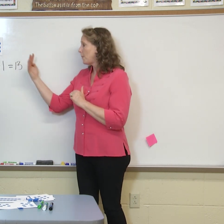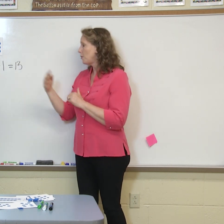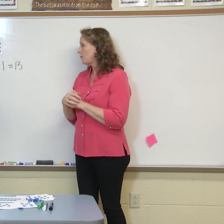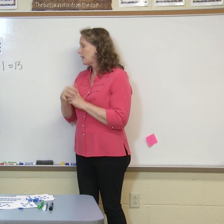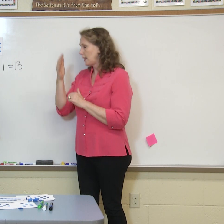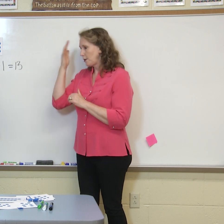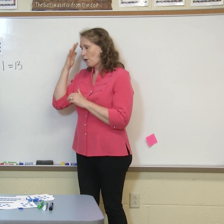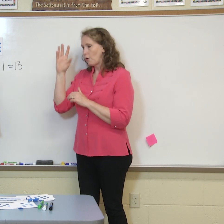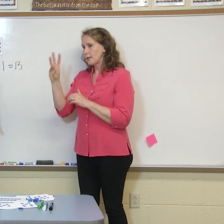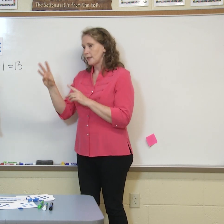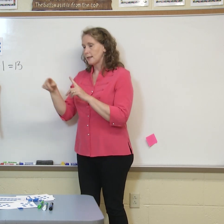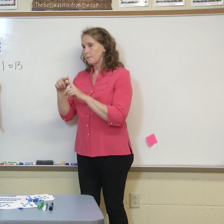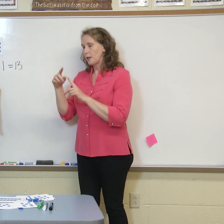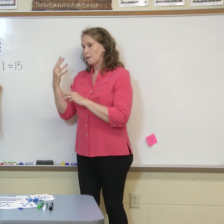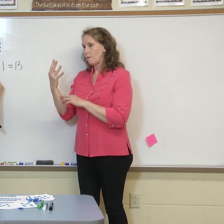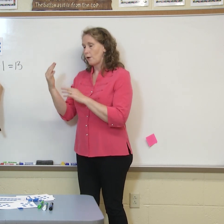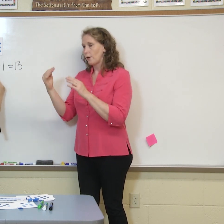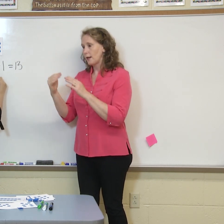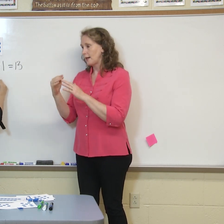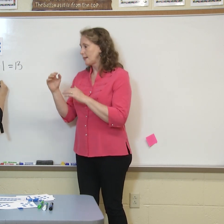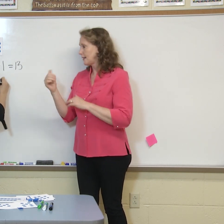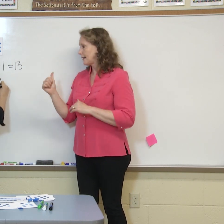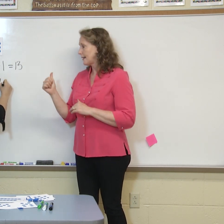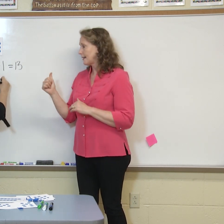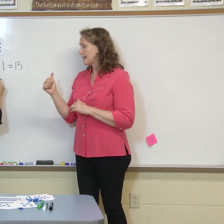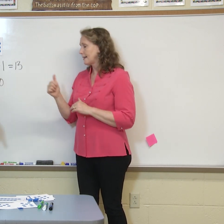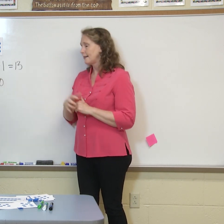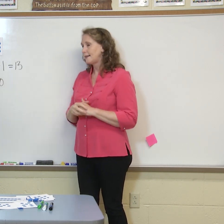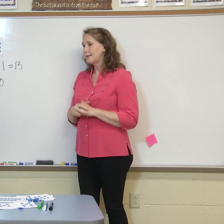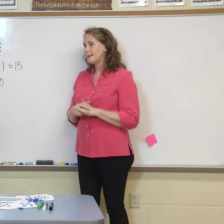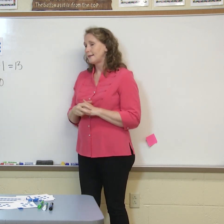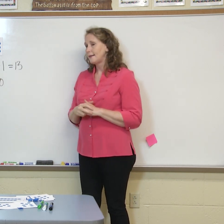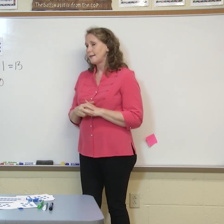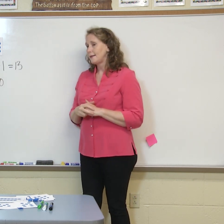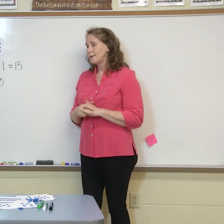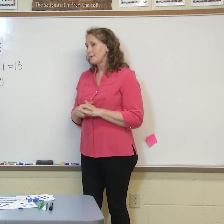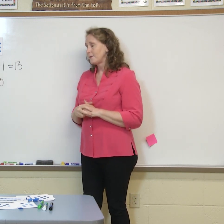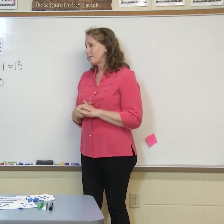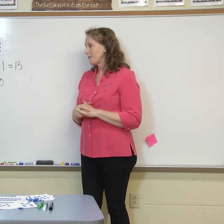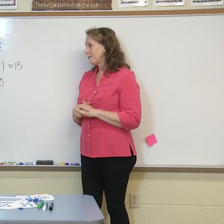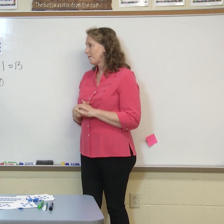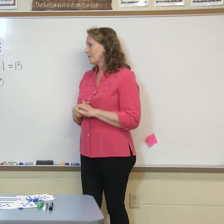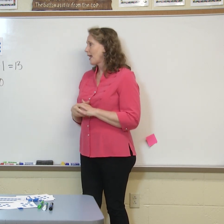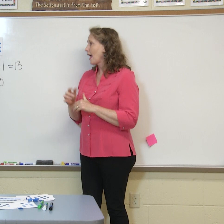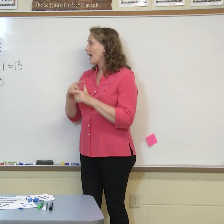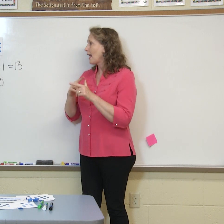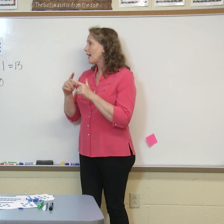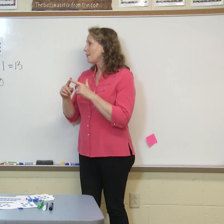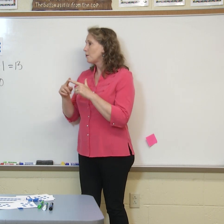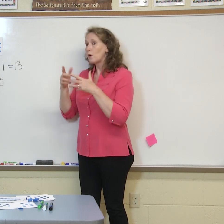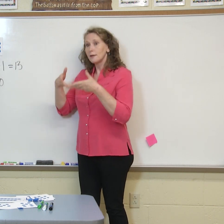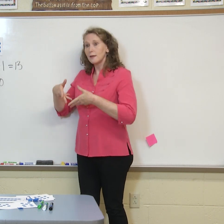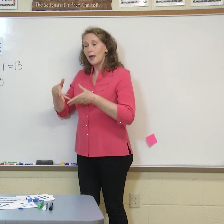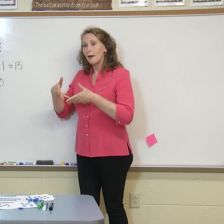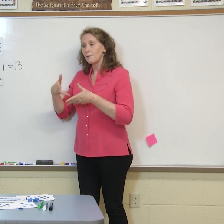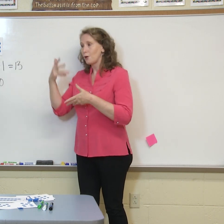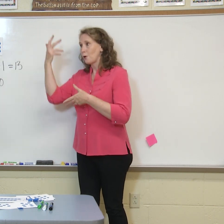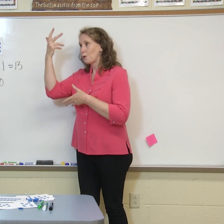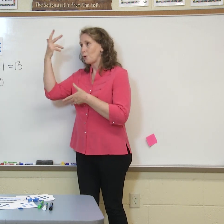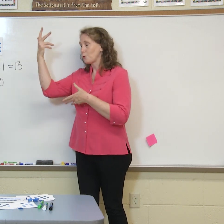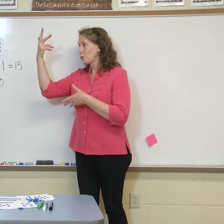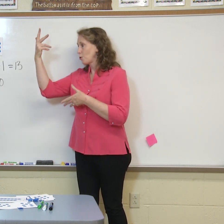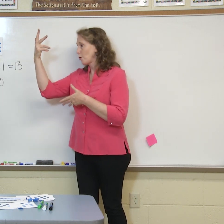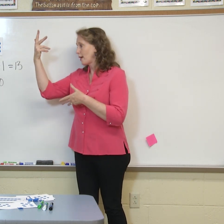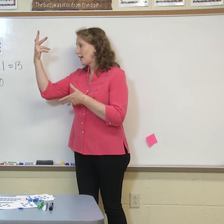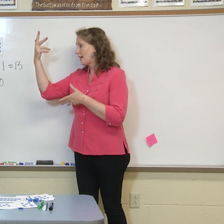know that 6 and 4 are 10. And then you only have these 3 left